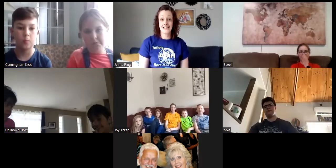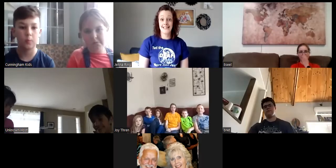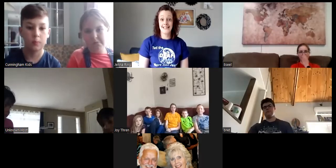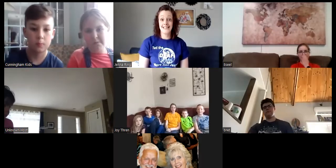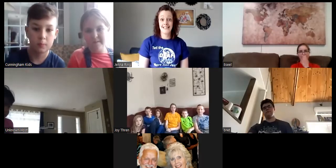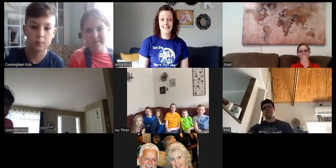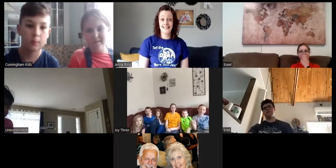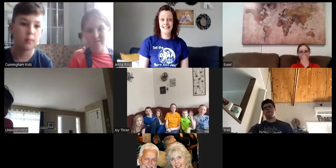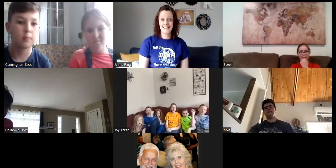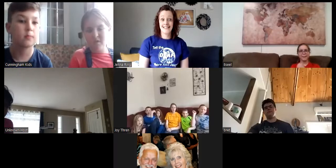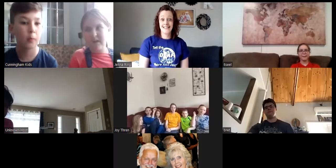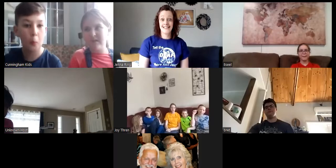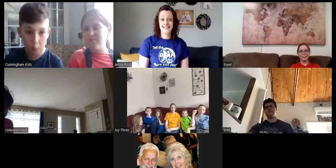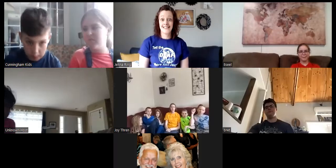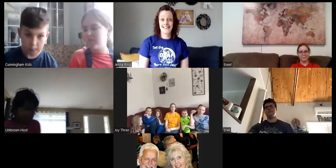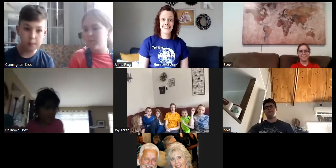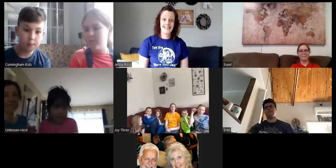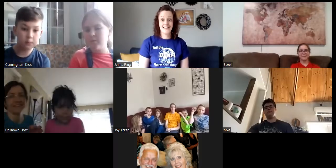week?